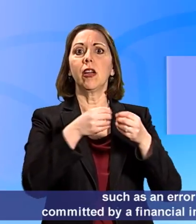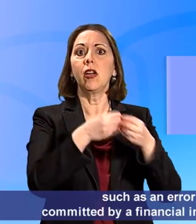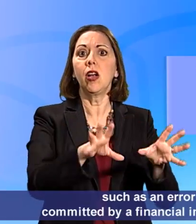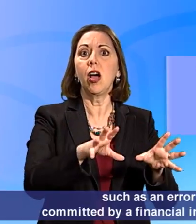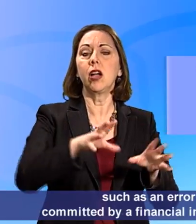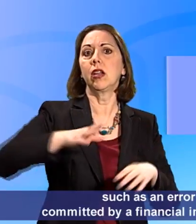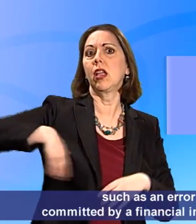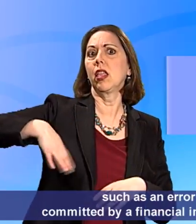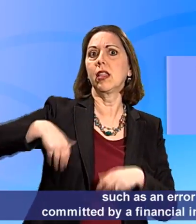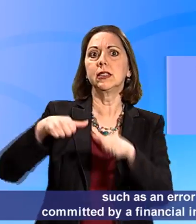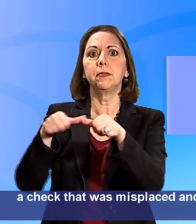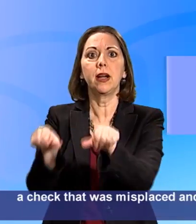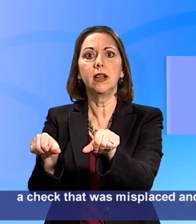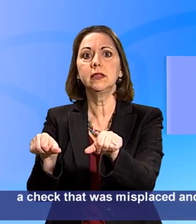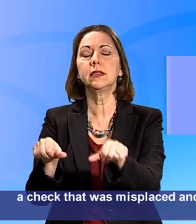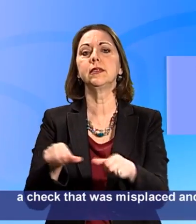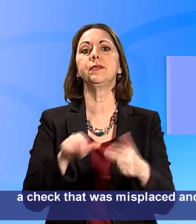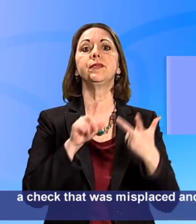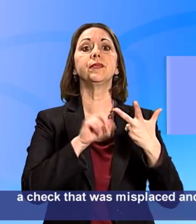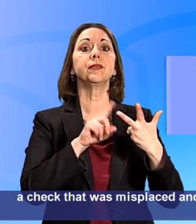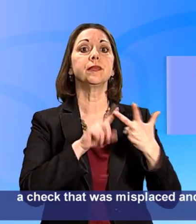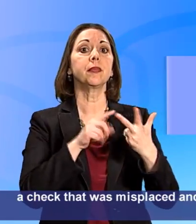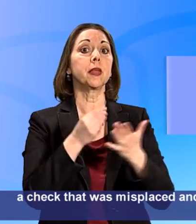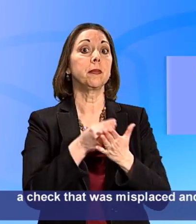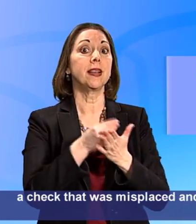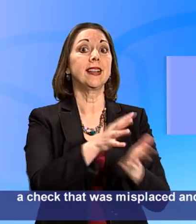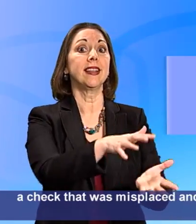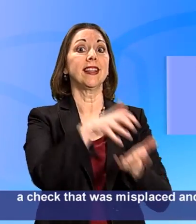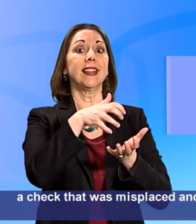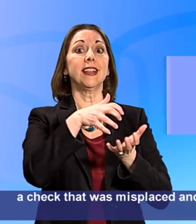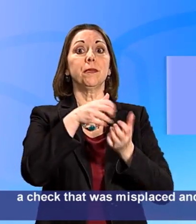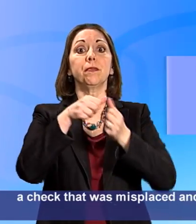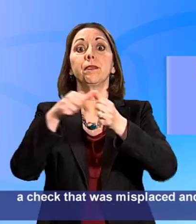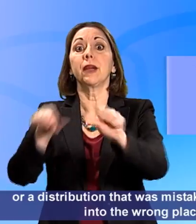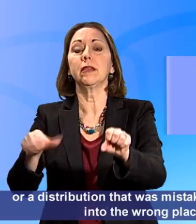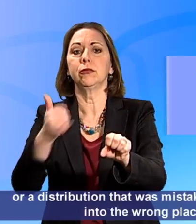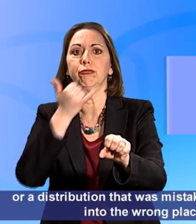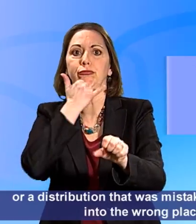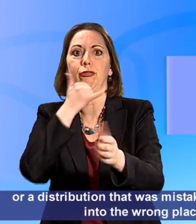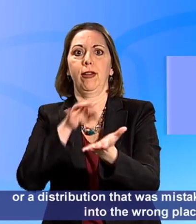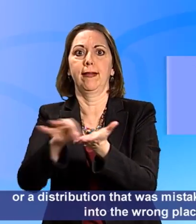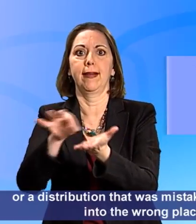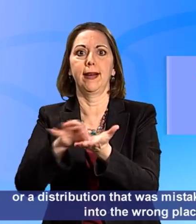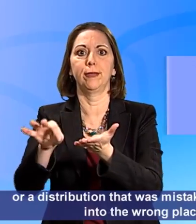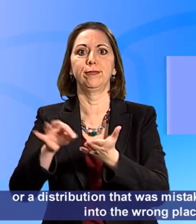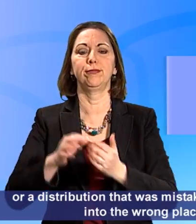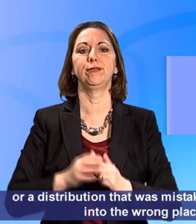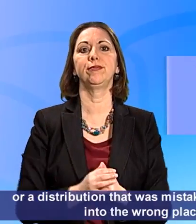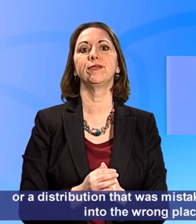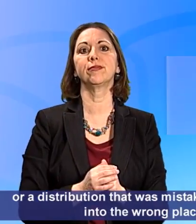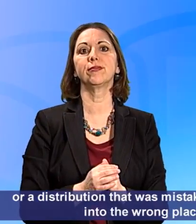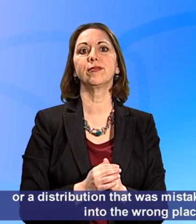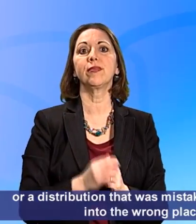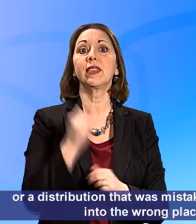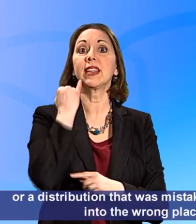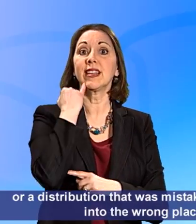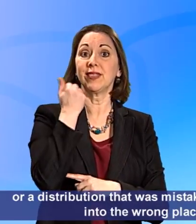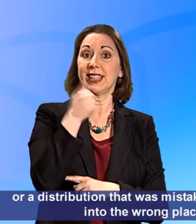institution, a check that was misplaced and never cashed, or a distribution that was mistakenly deposited